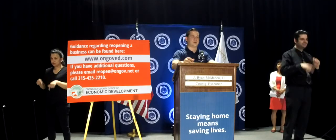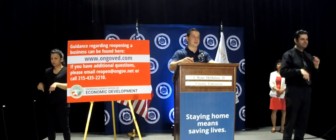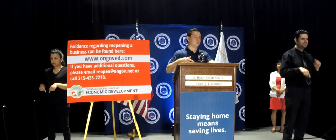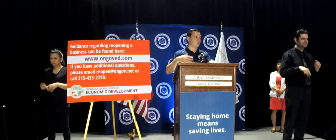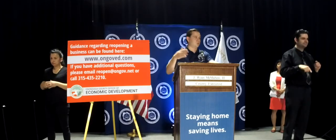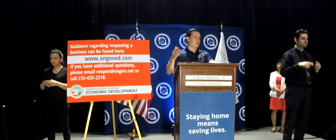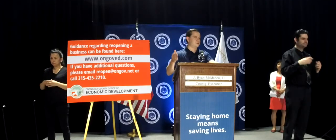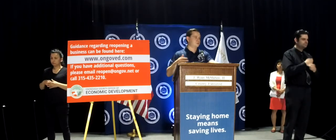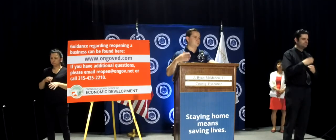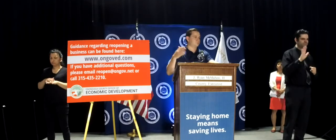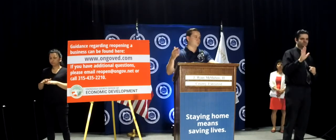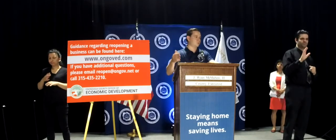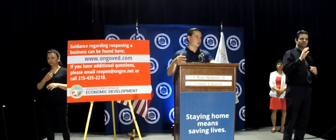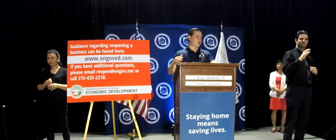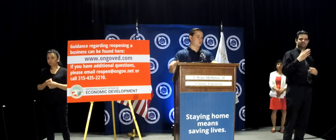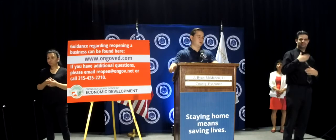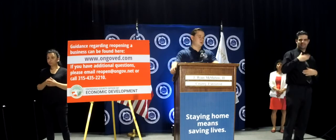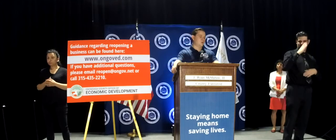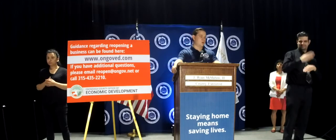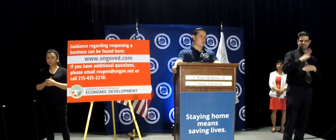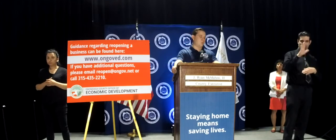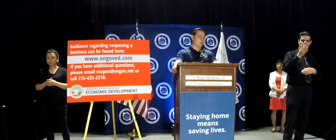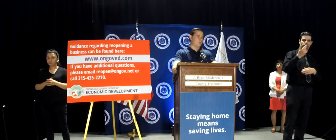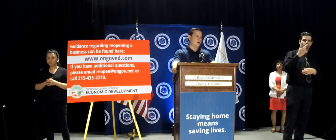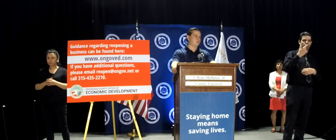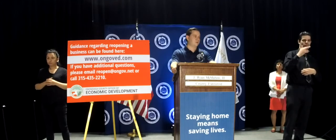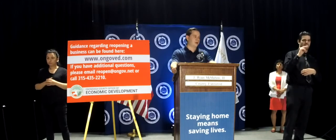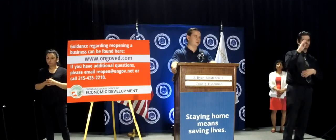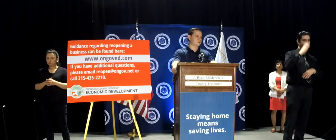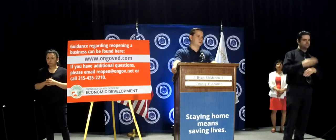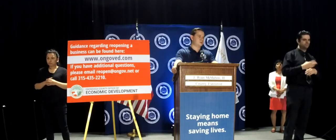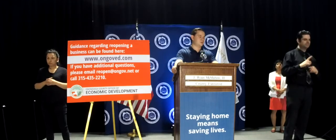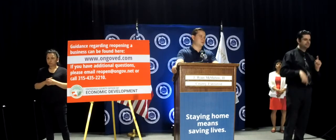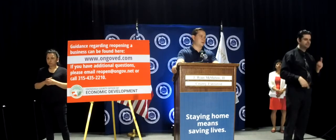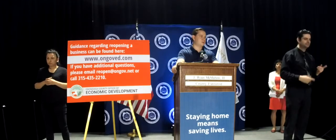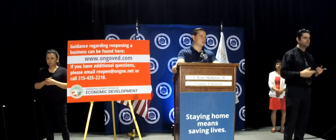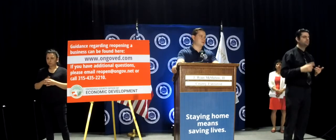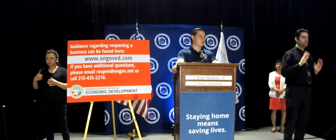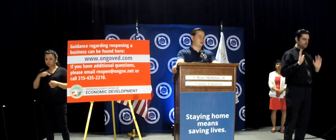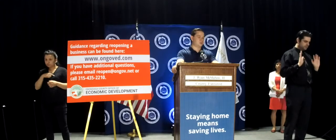until we get through this and we know more about the virus,